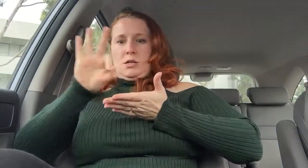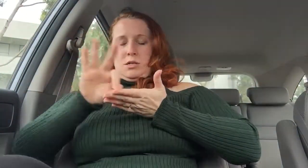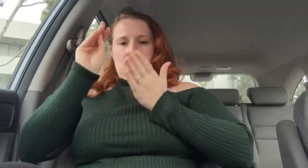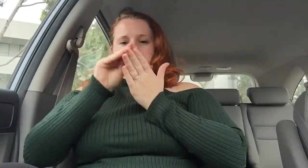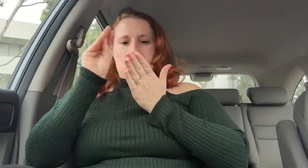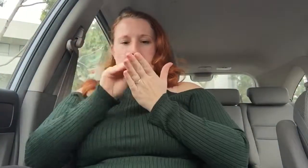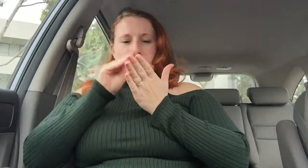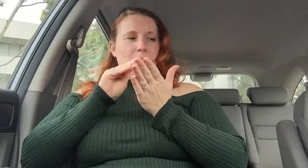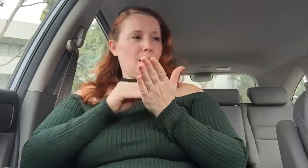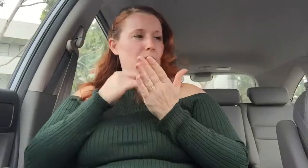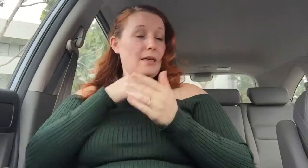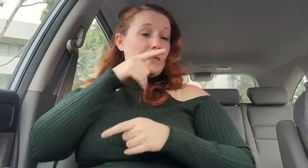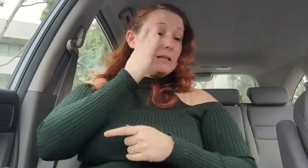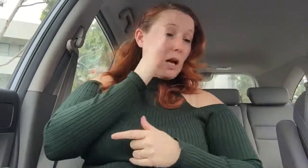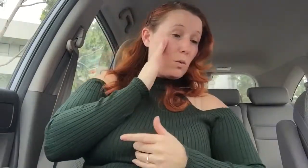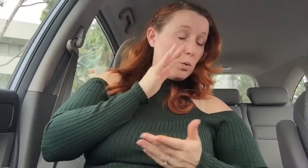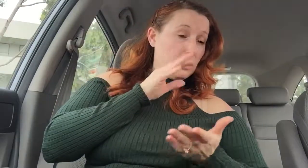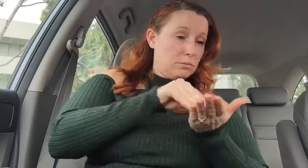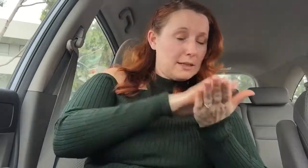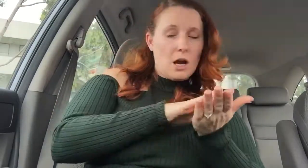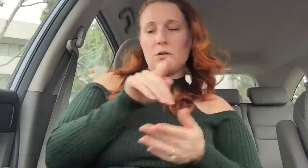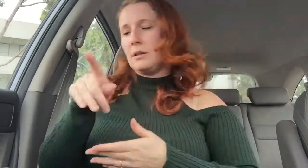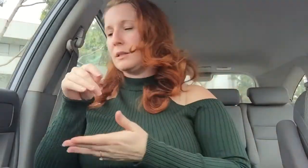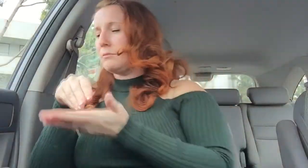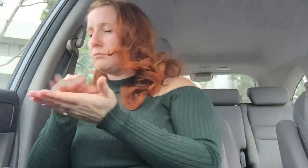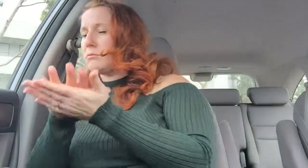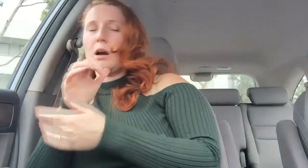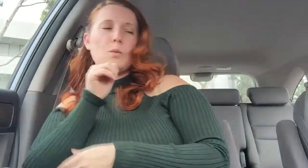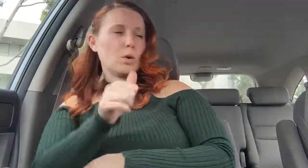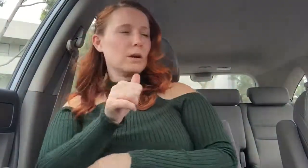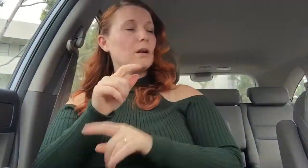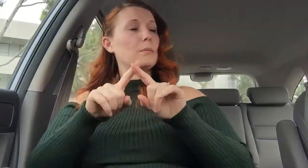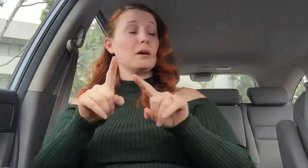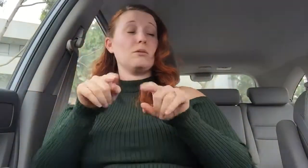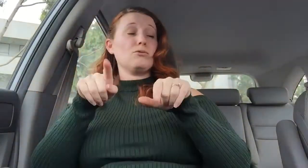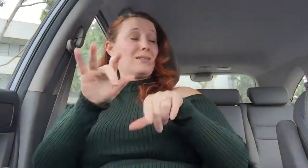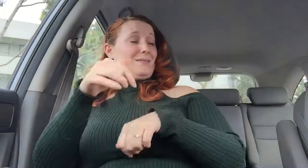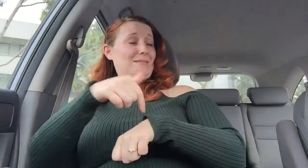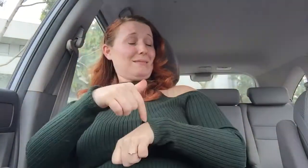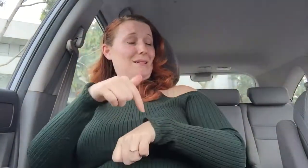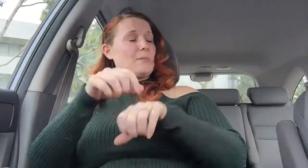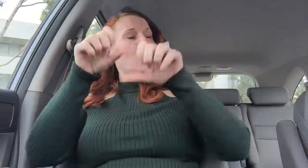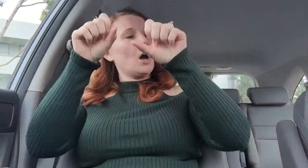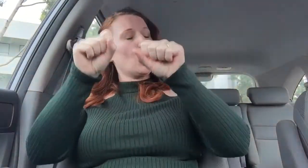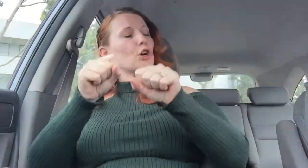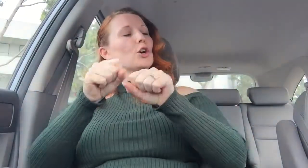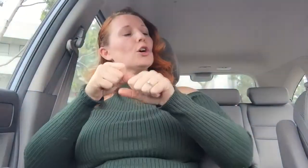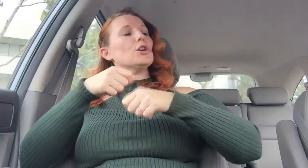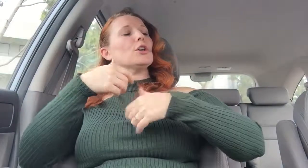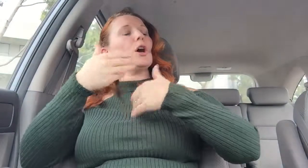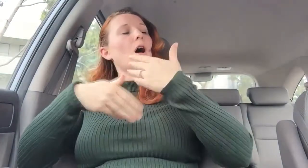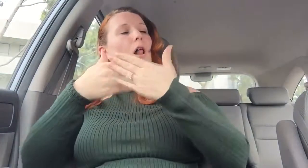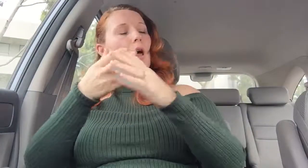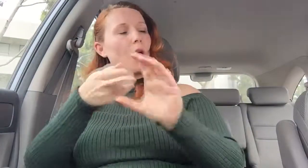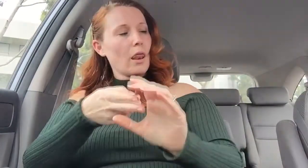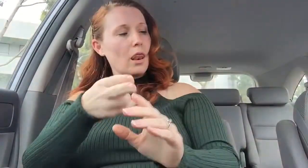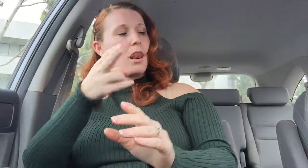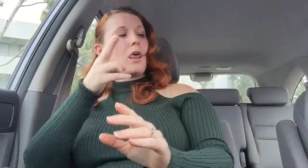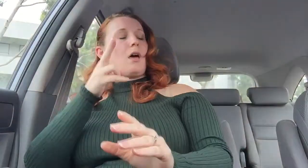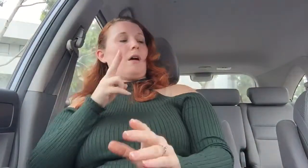but like not others. And it was just like a process of like phasing out. But at that time, I think I was able to phase out more quickly in some ways, because I had luckily not